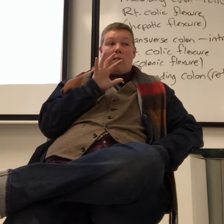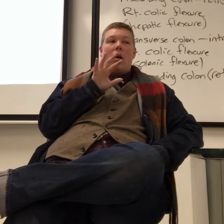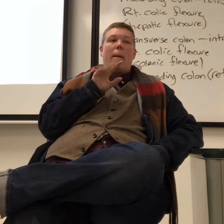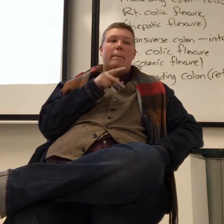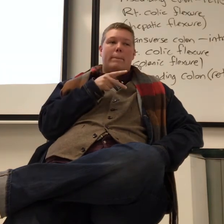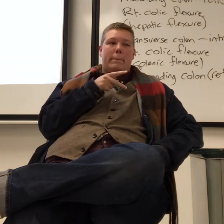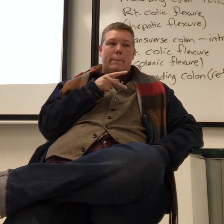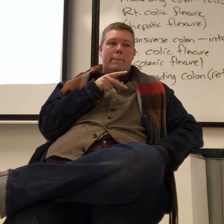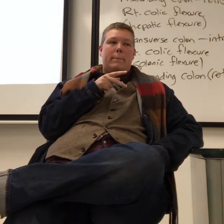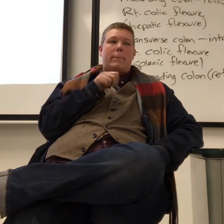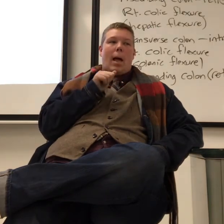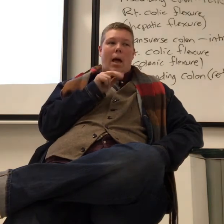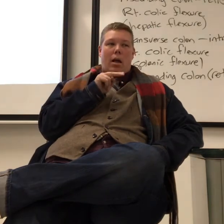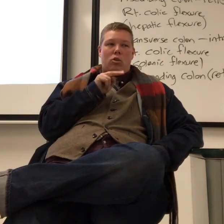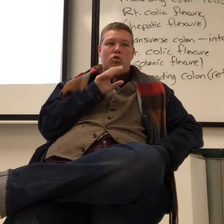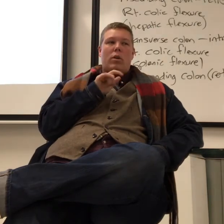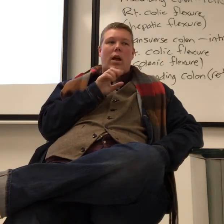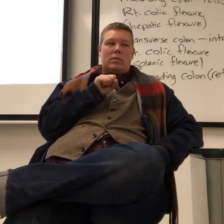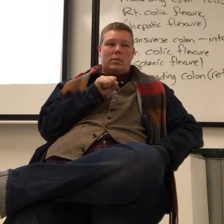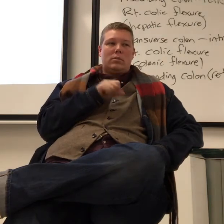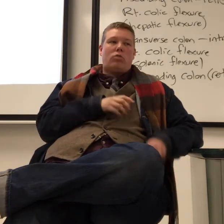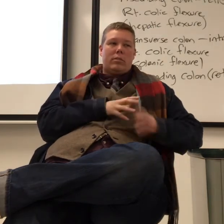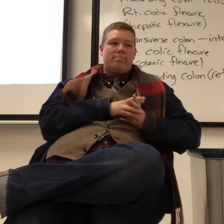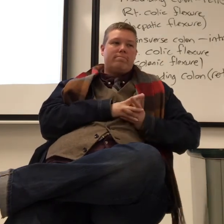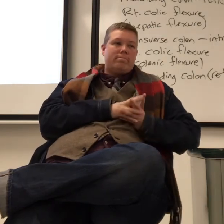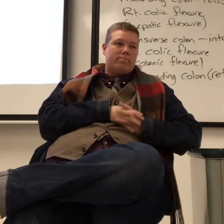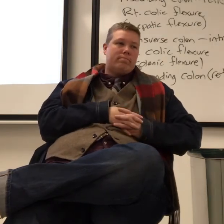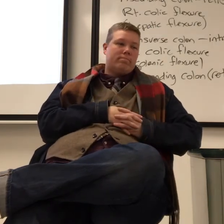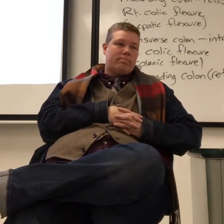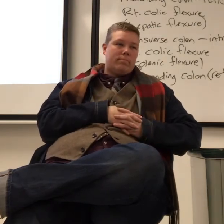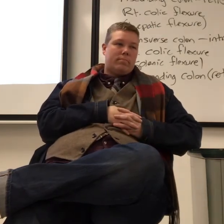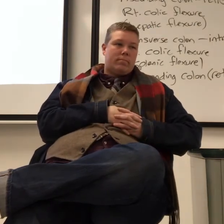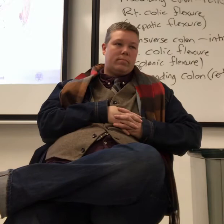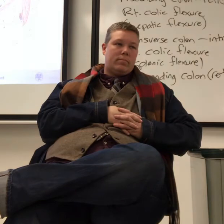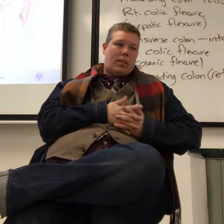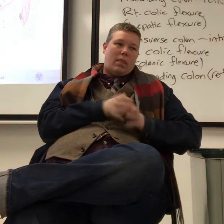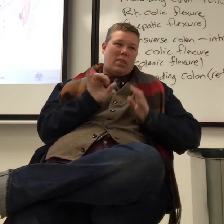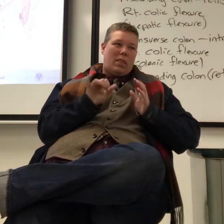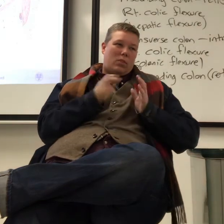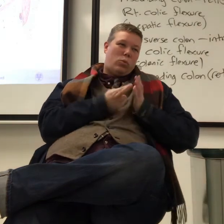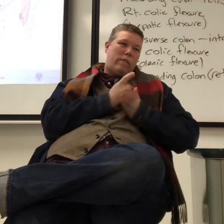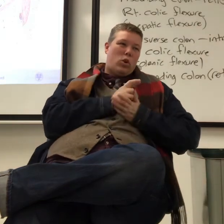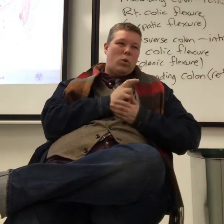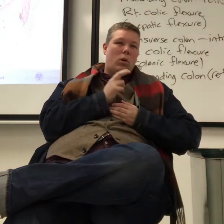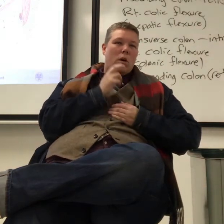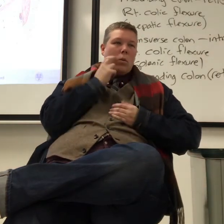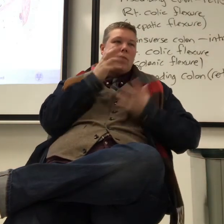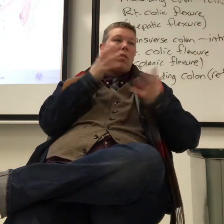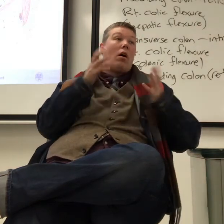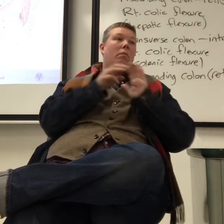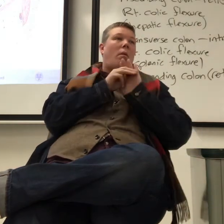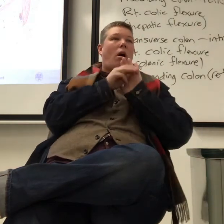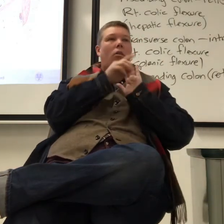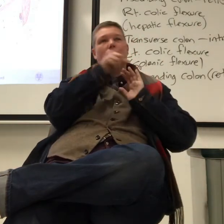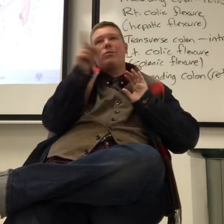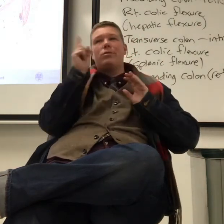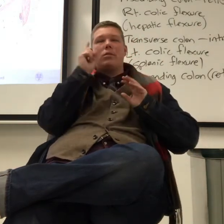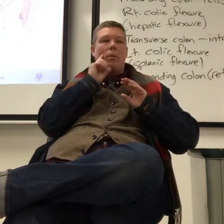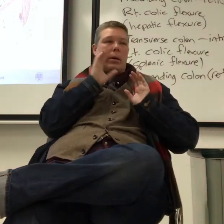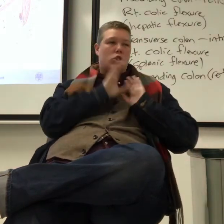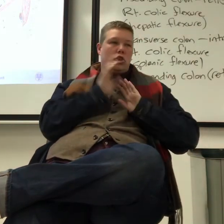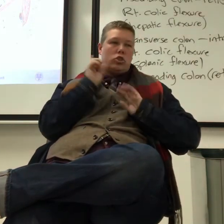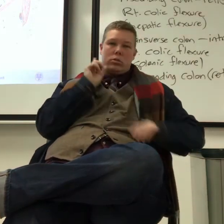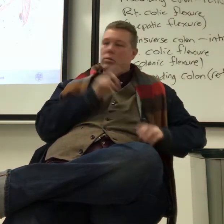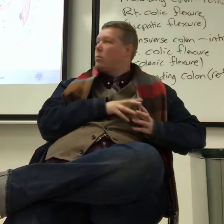Pancreas. All right. Well, anyways, that's just some review. We have a lot of models and pictures. This picture